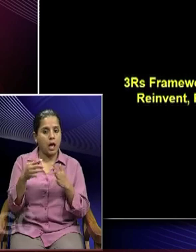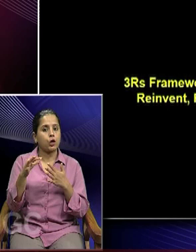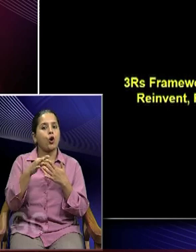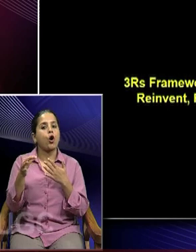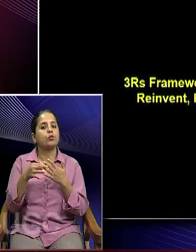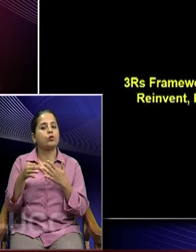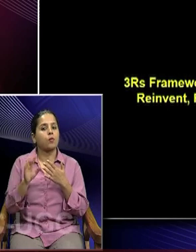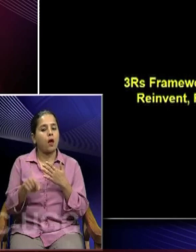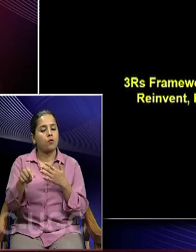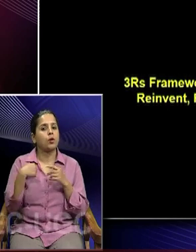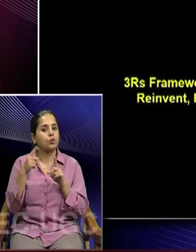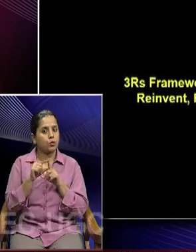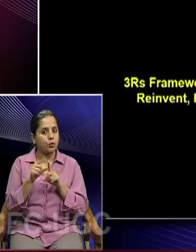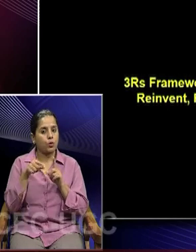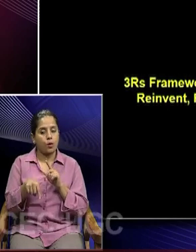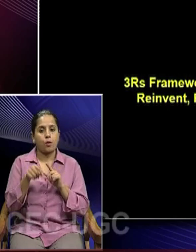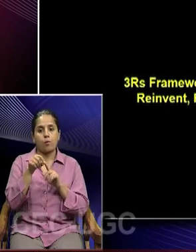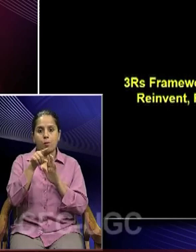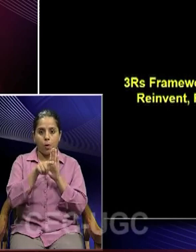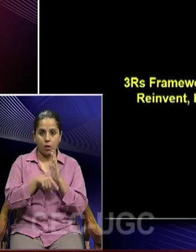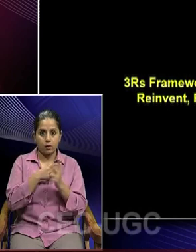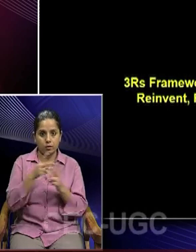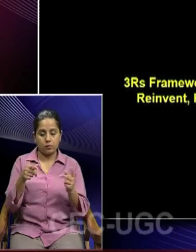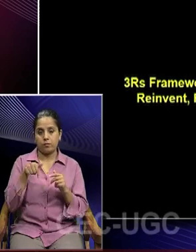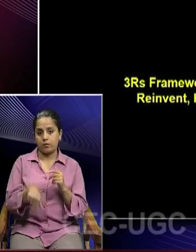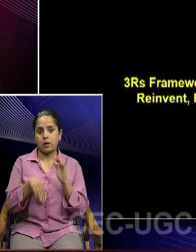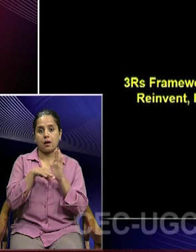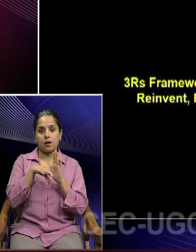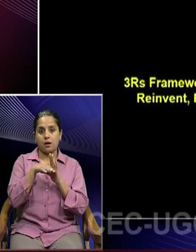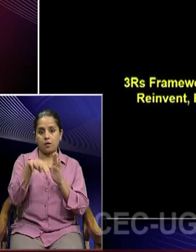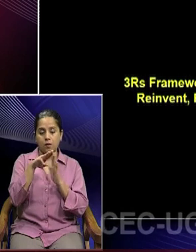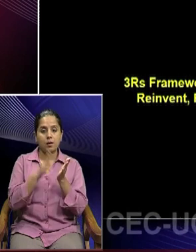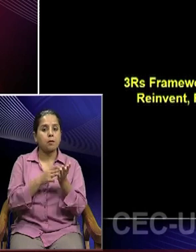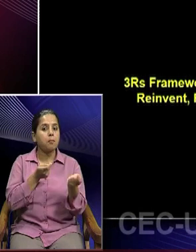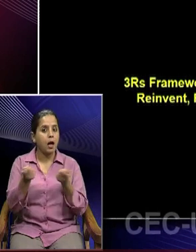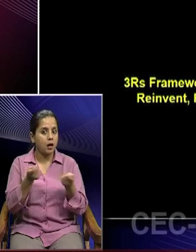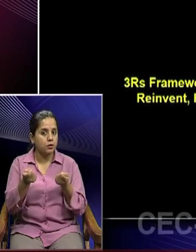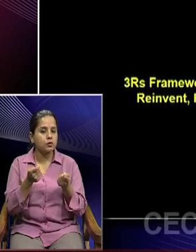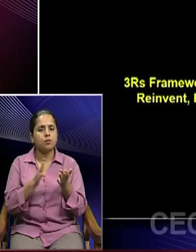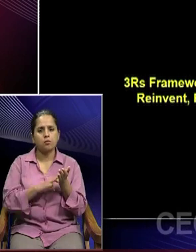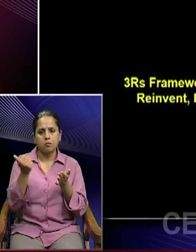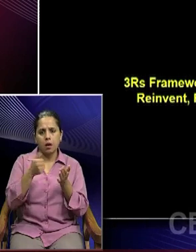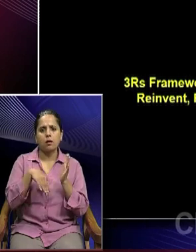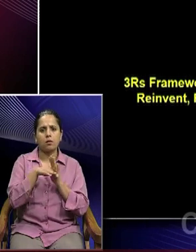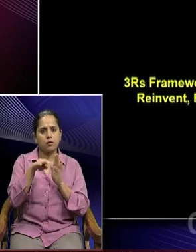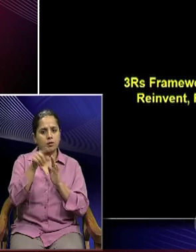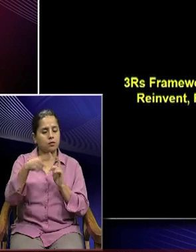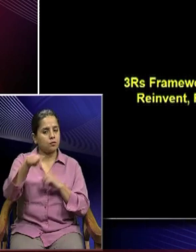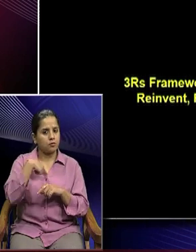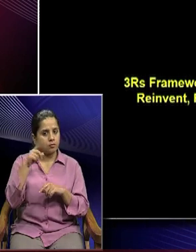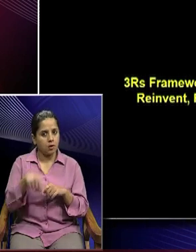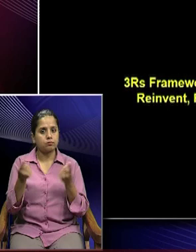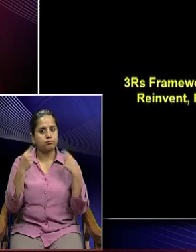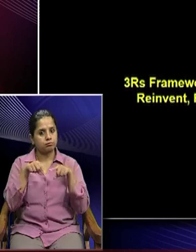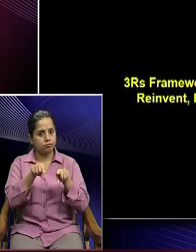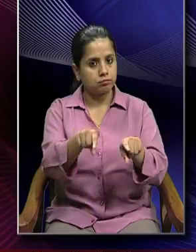have exercised at the policy level, here at the level of management, that is managerial level, we have to get aligned